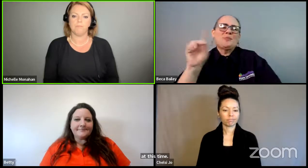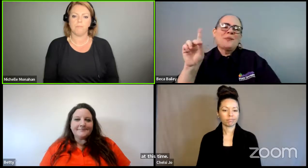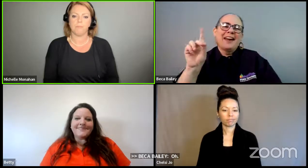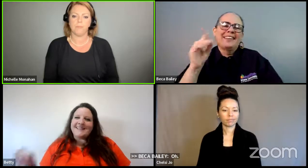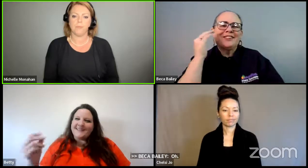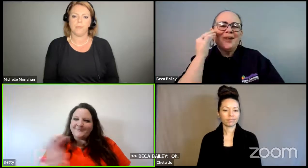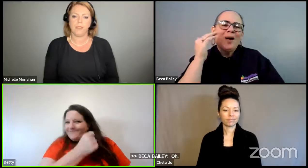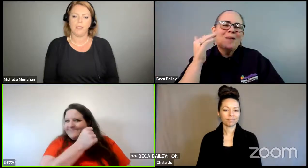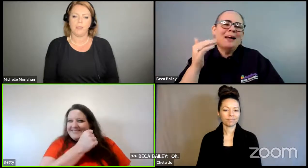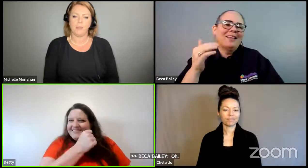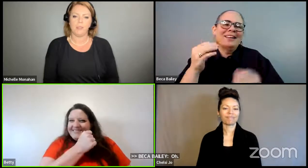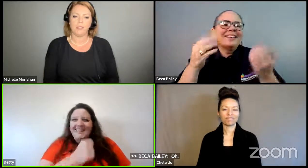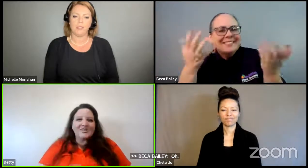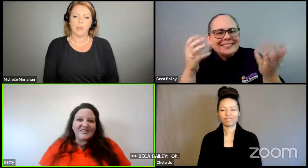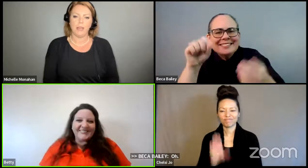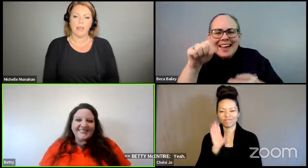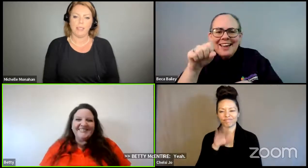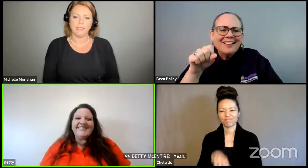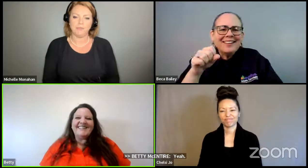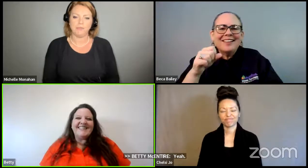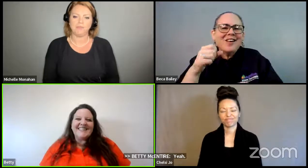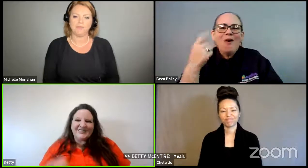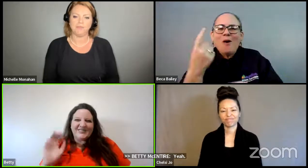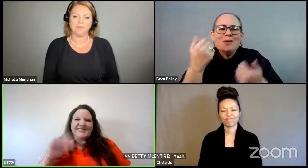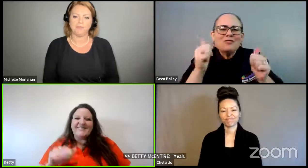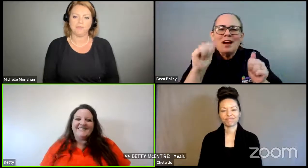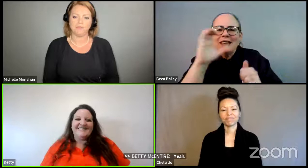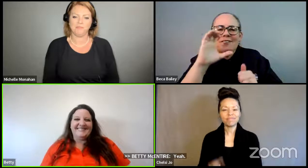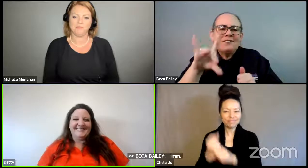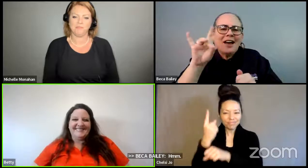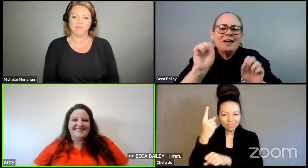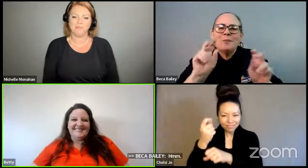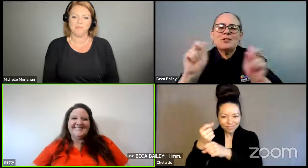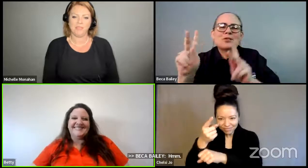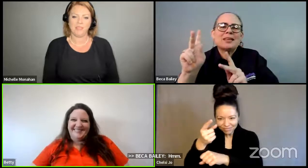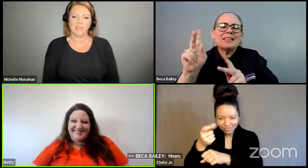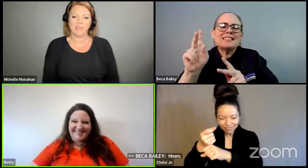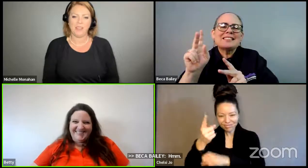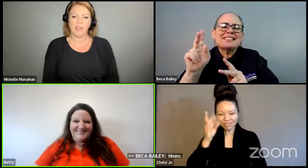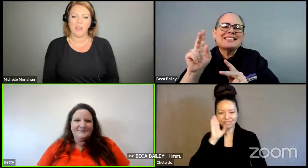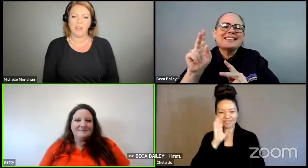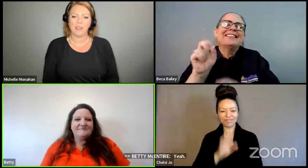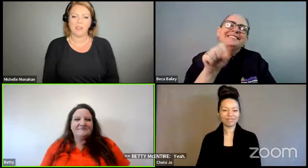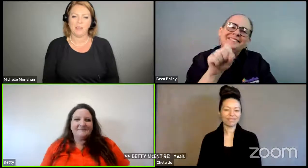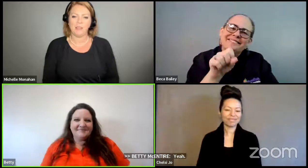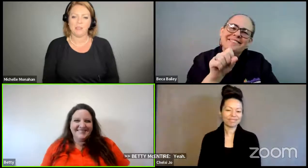I know. Well, that's too bad. Next year.